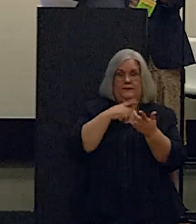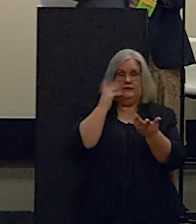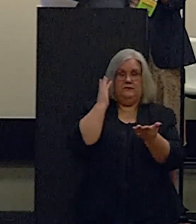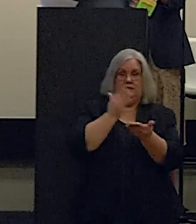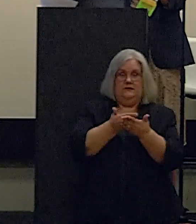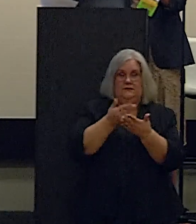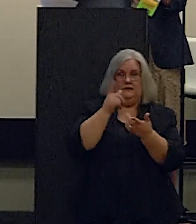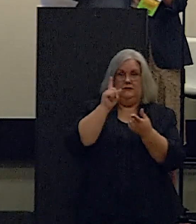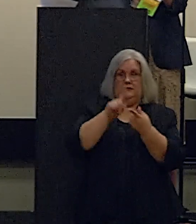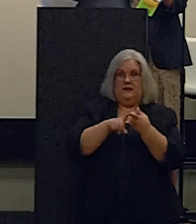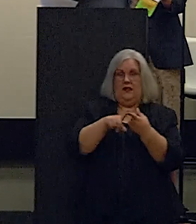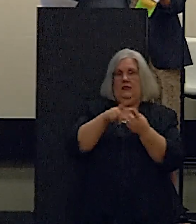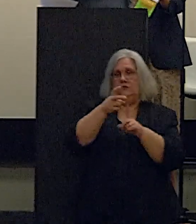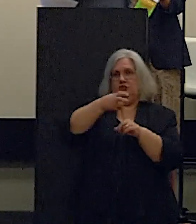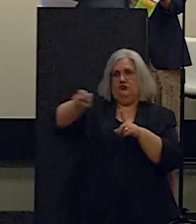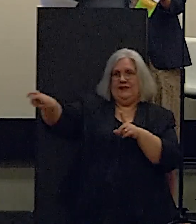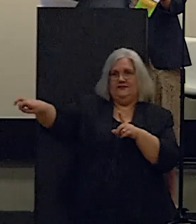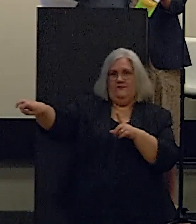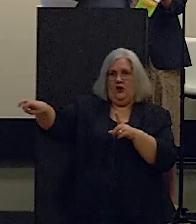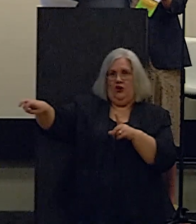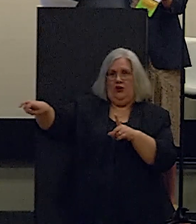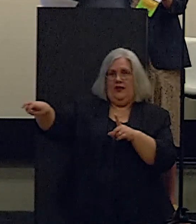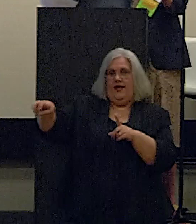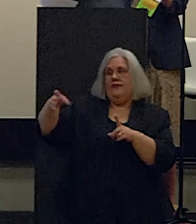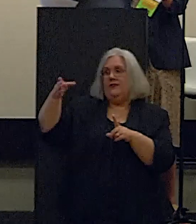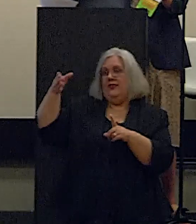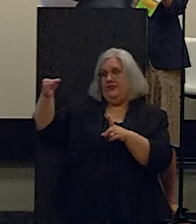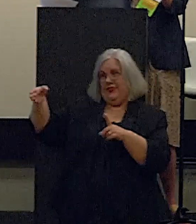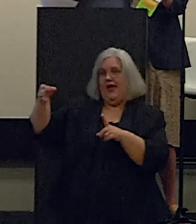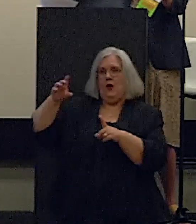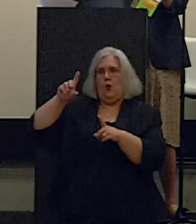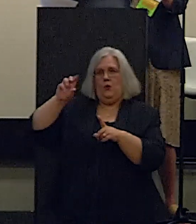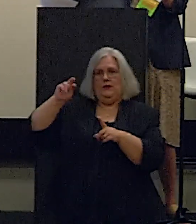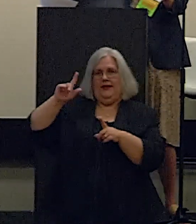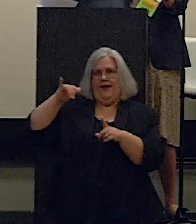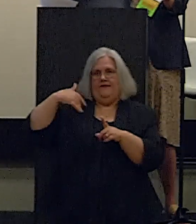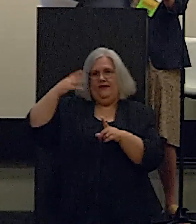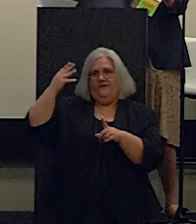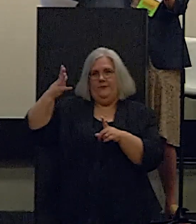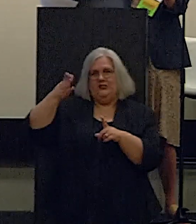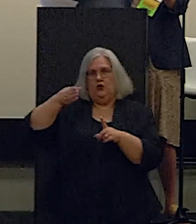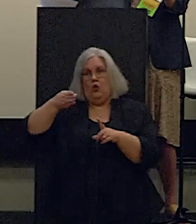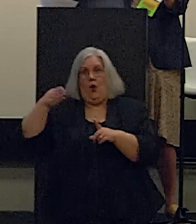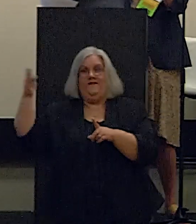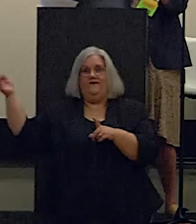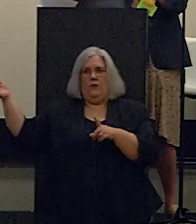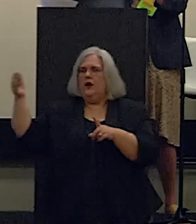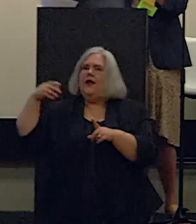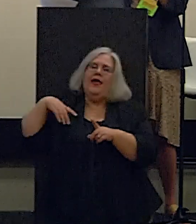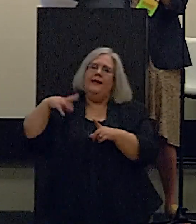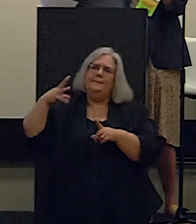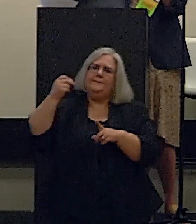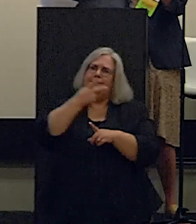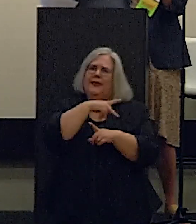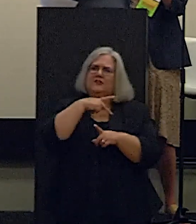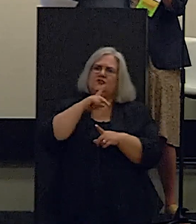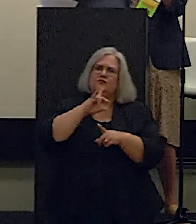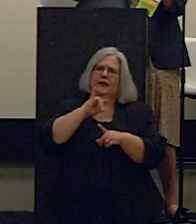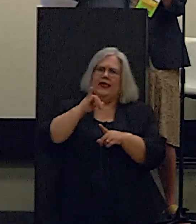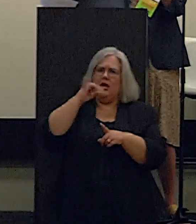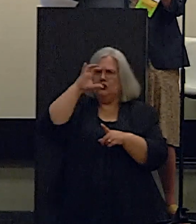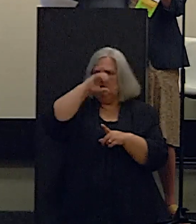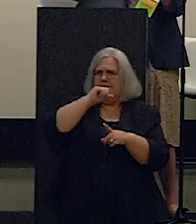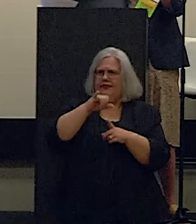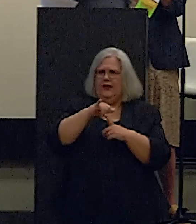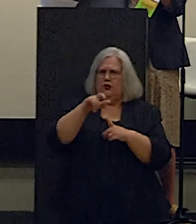transferred. And the next pharmacy only has the information going forward. And patients assume that, no, really all you did was just